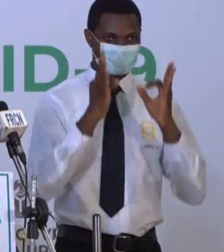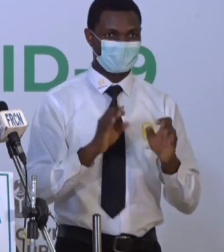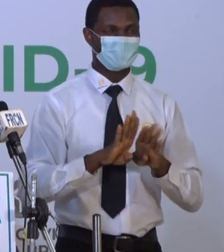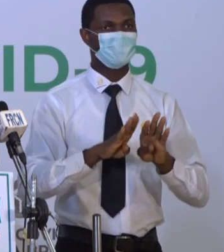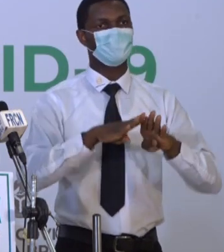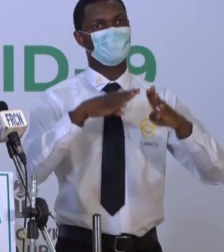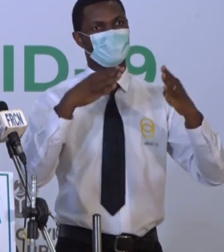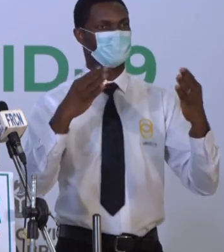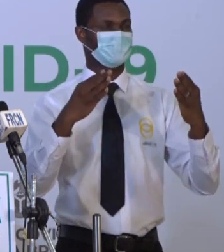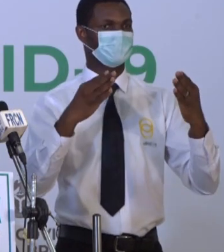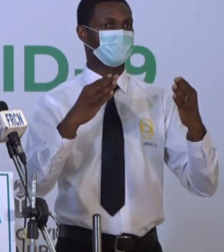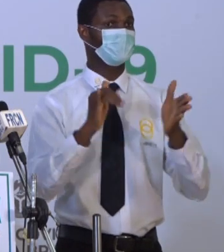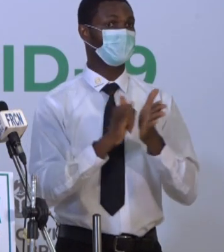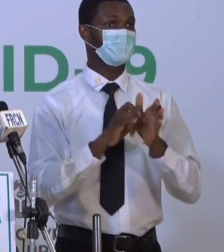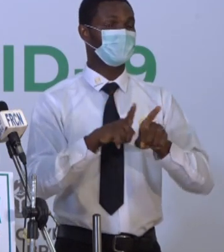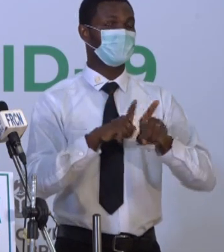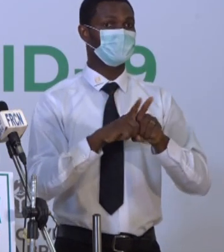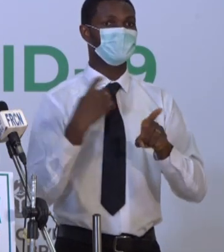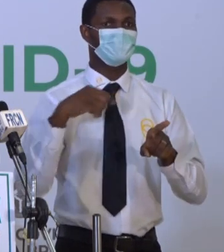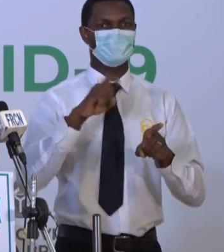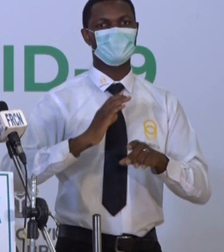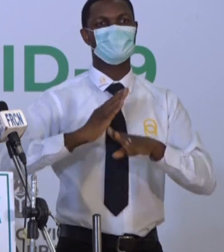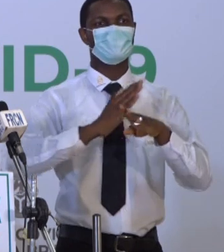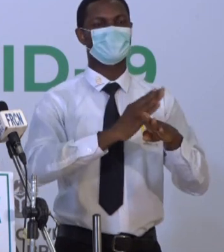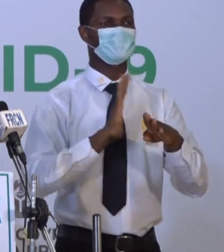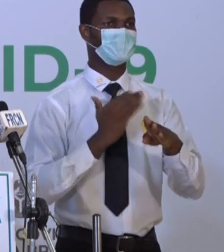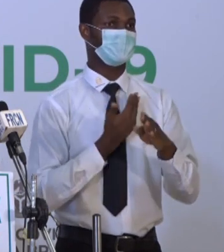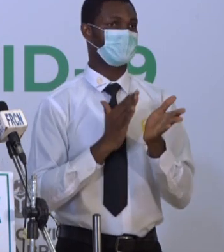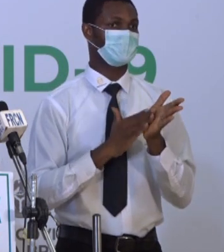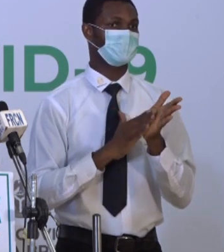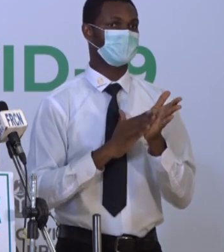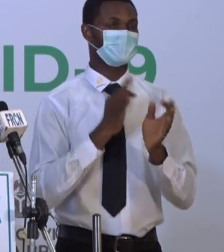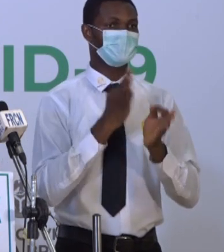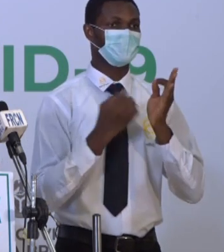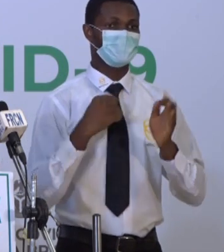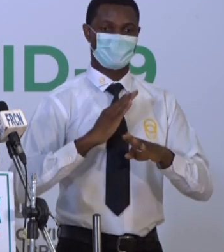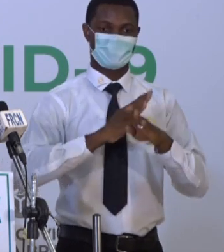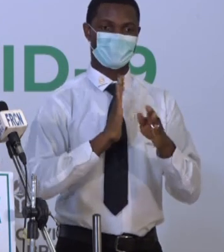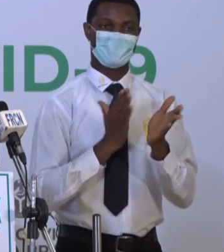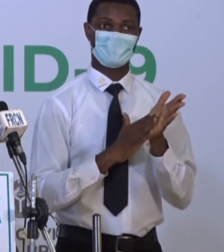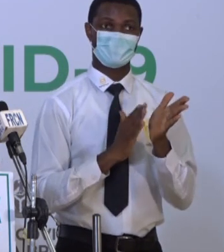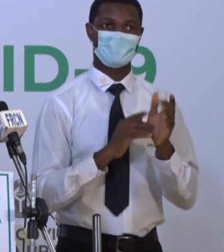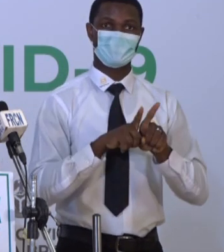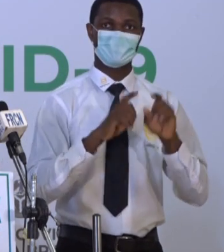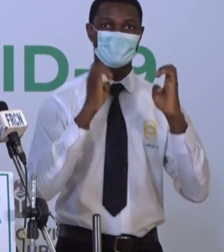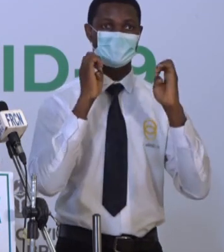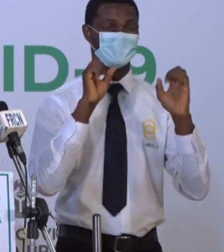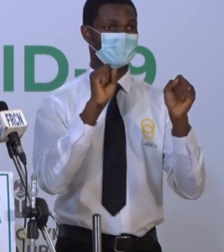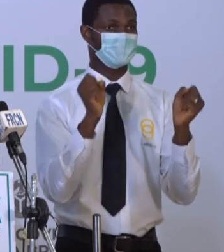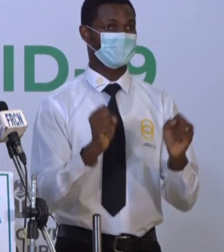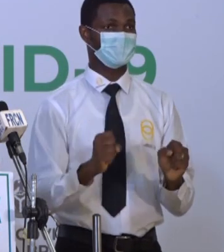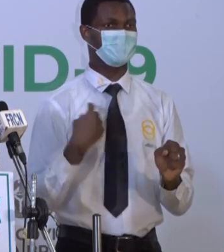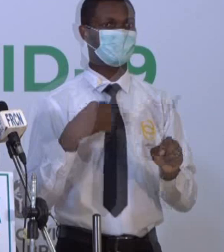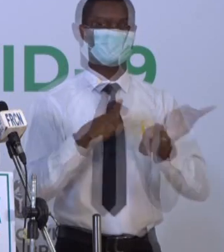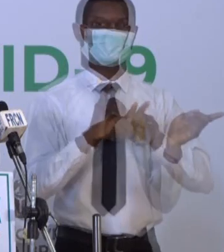And we also have to protect our schools, because by protecting our schools and educational system, we also